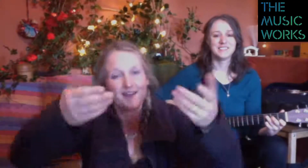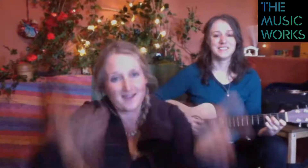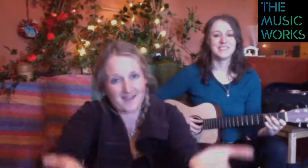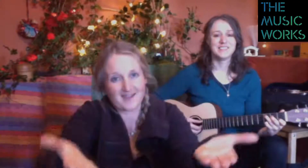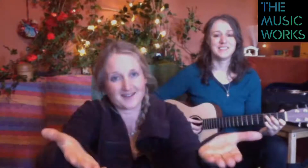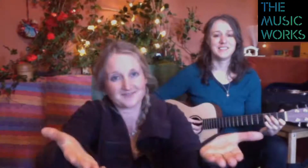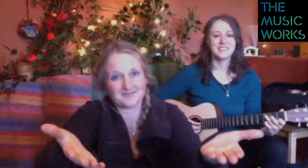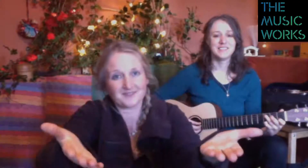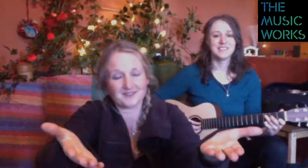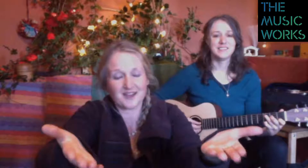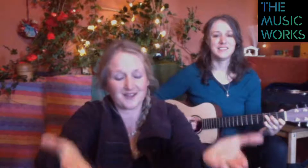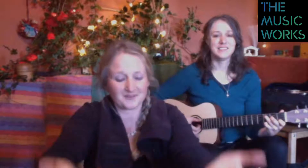here.